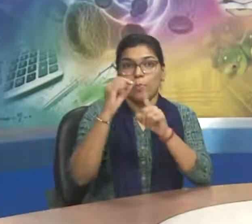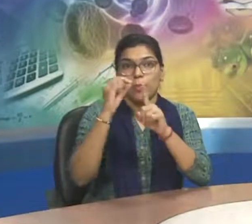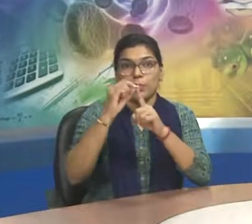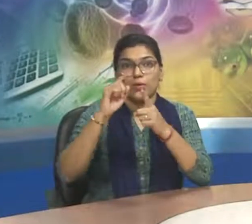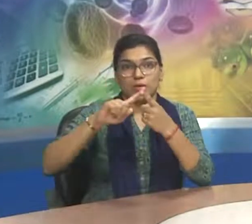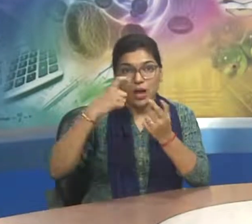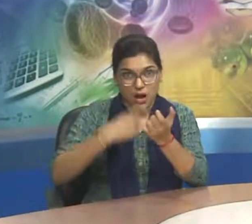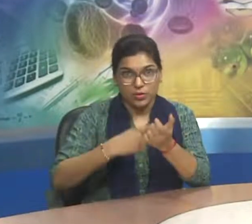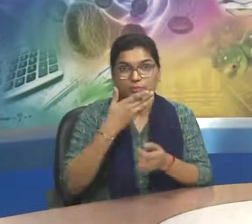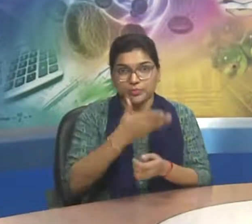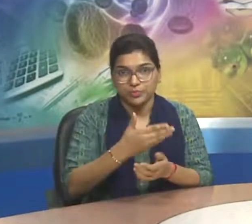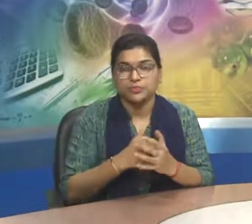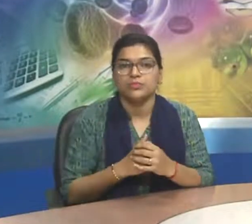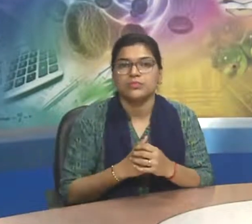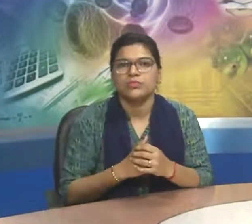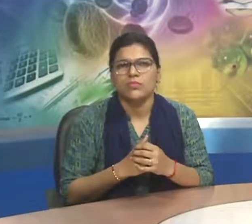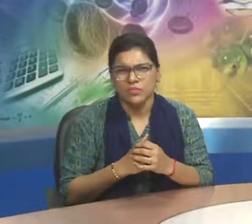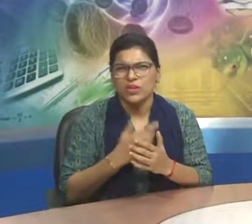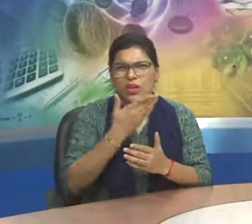Another metal is copper.